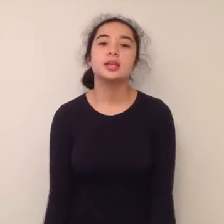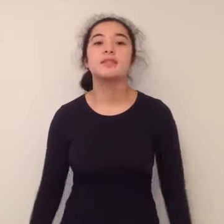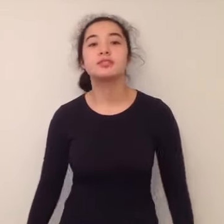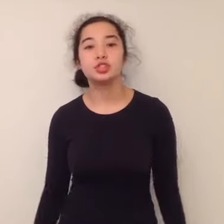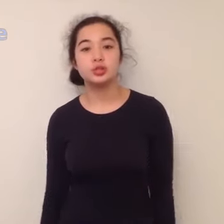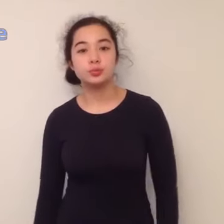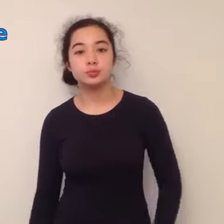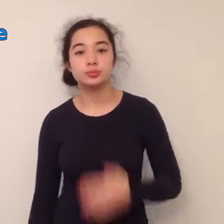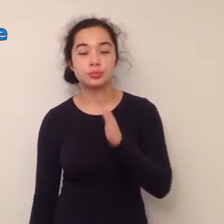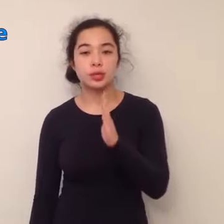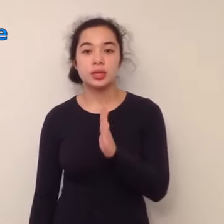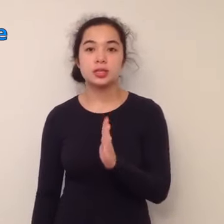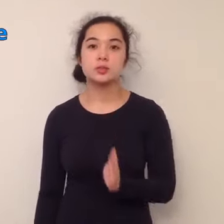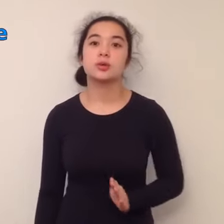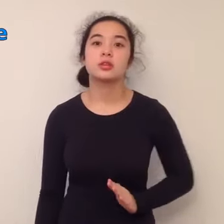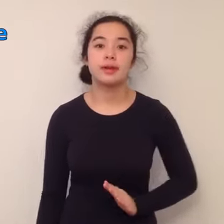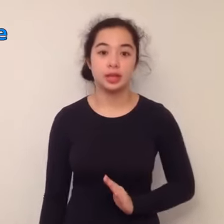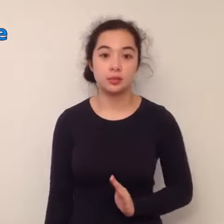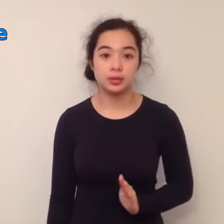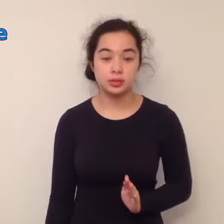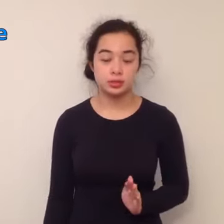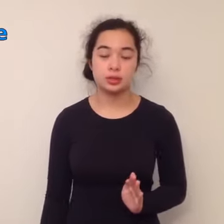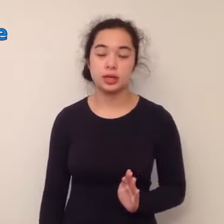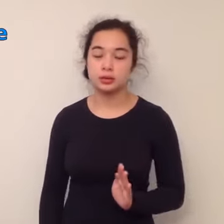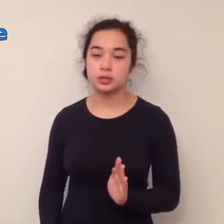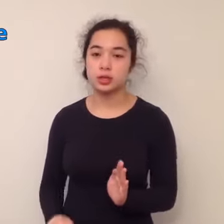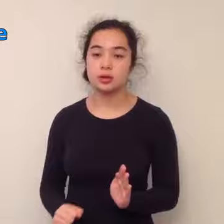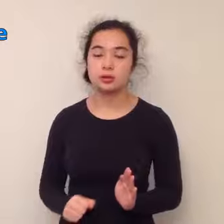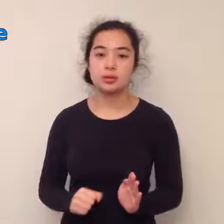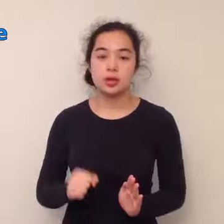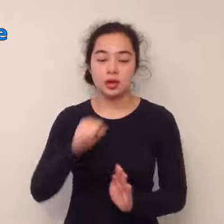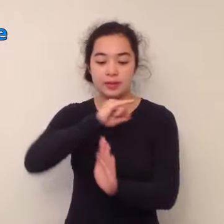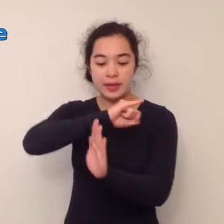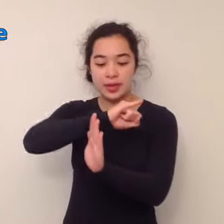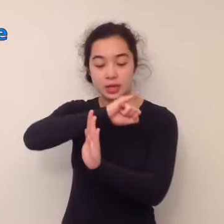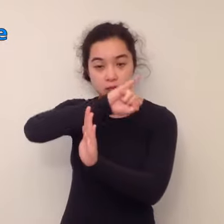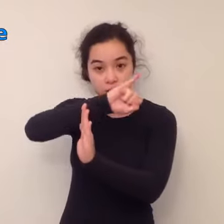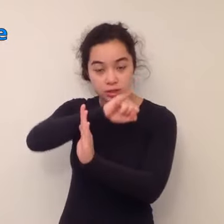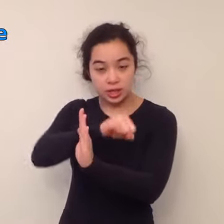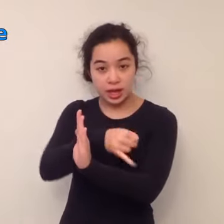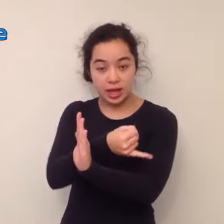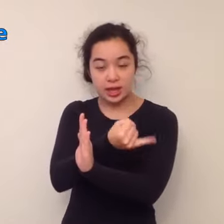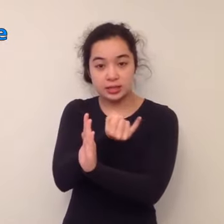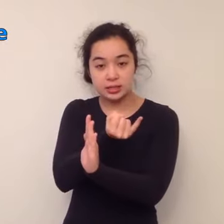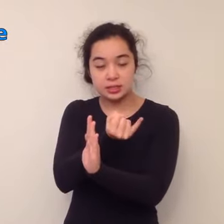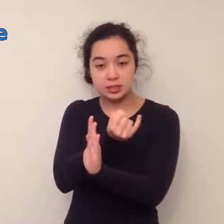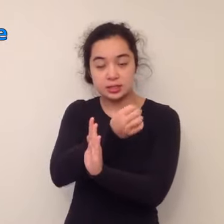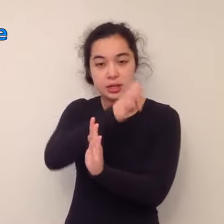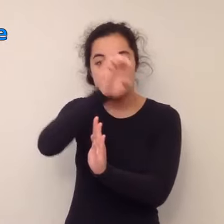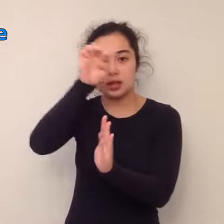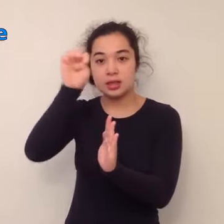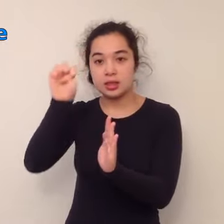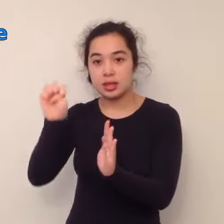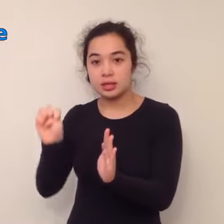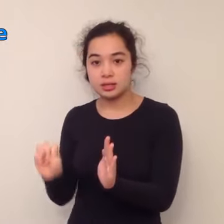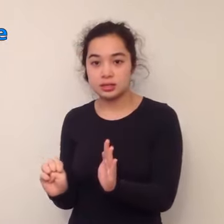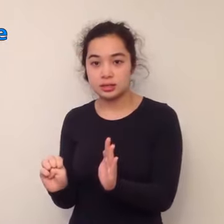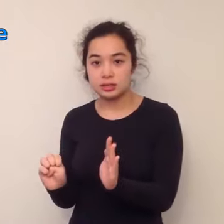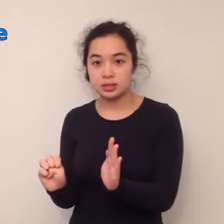And then for June, this is one of the irregular ones again. So over here, you take your J hand, and then